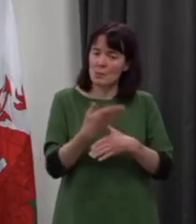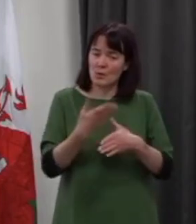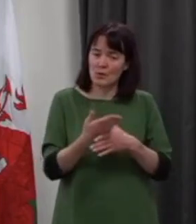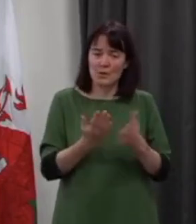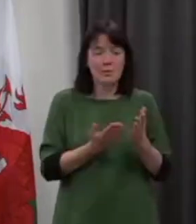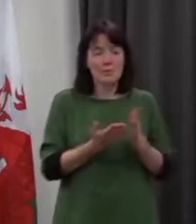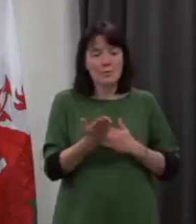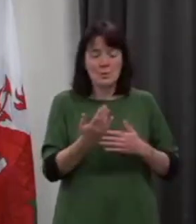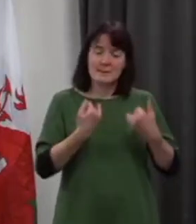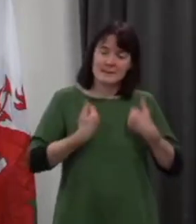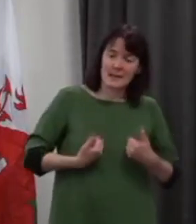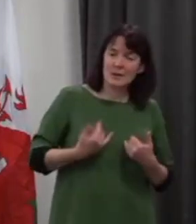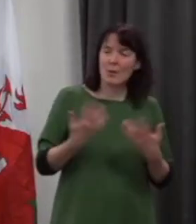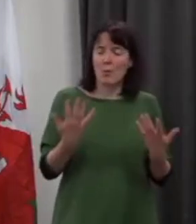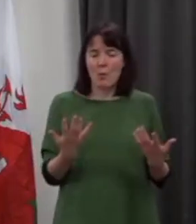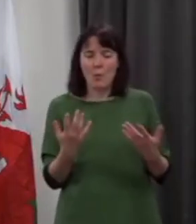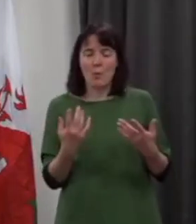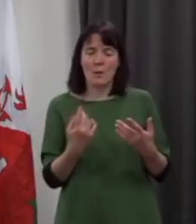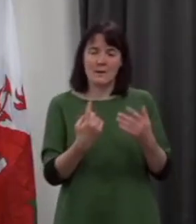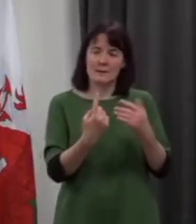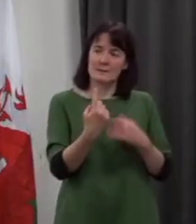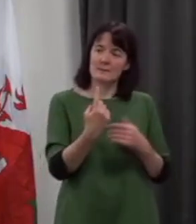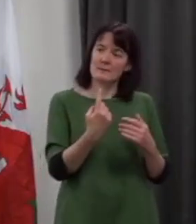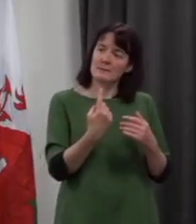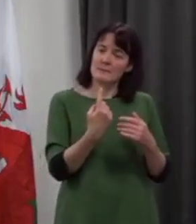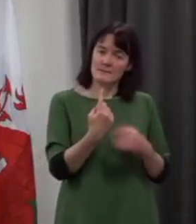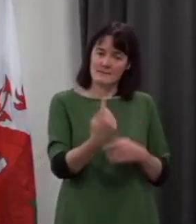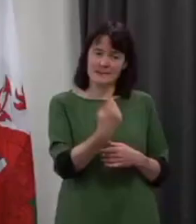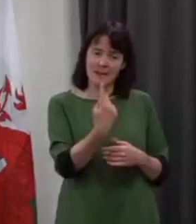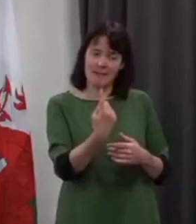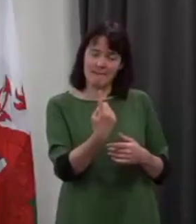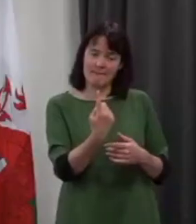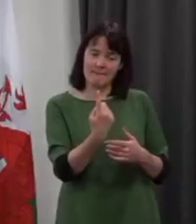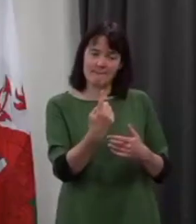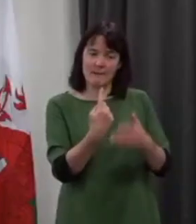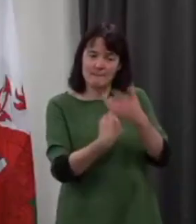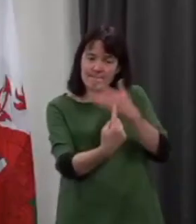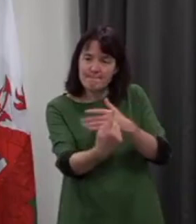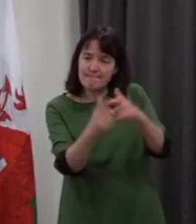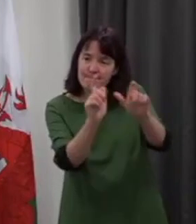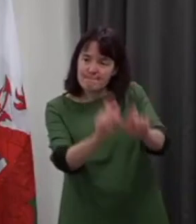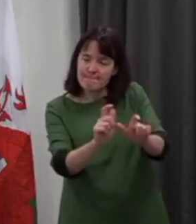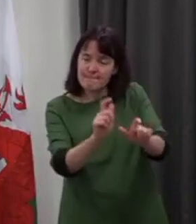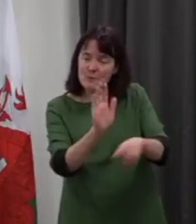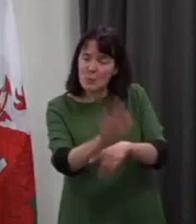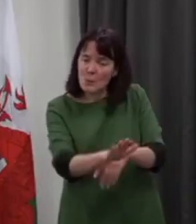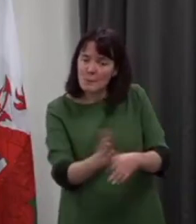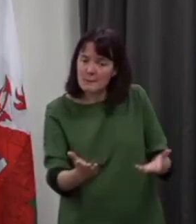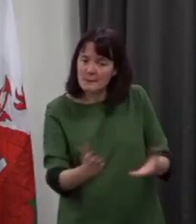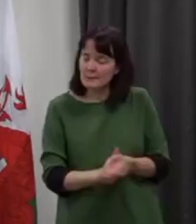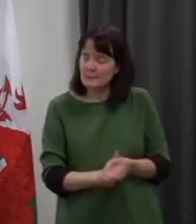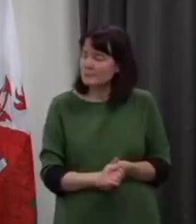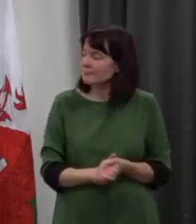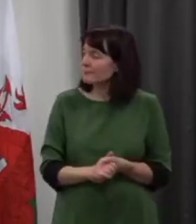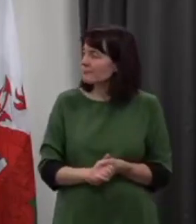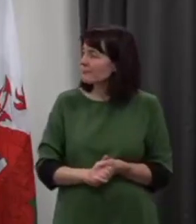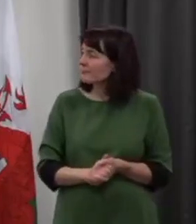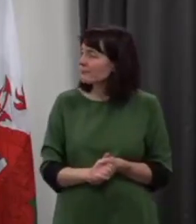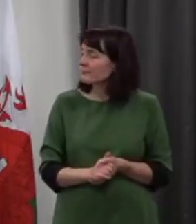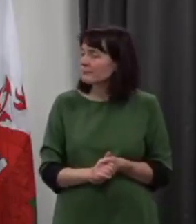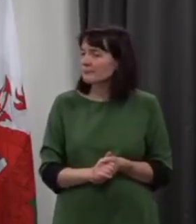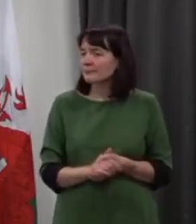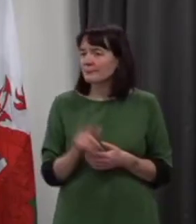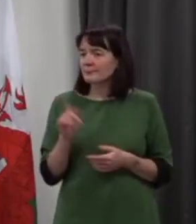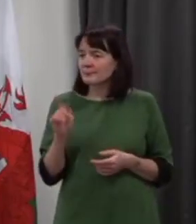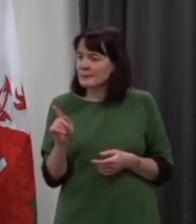many have been tested and able to return to work, percentages of the workforce would you have? Okay, so the question is about